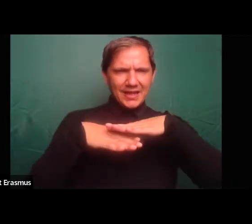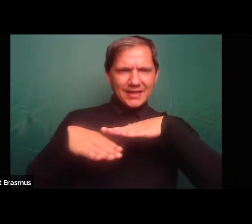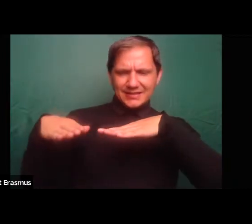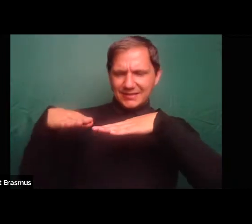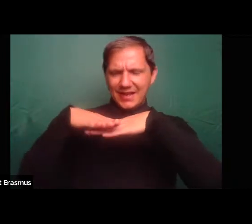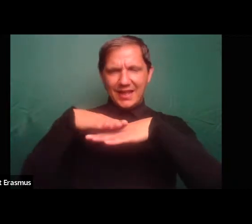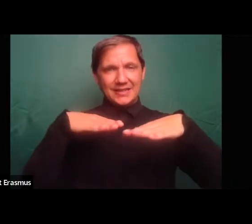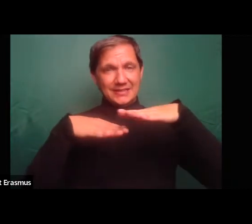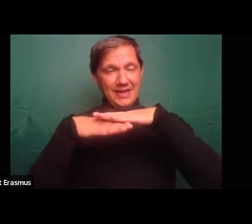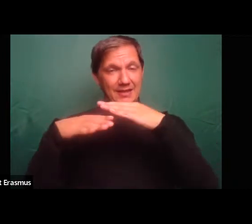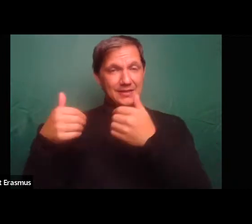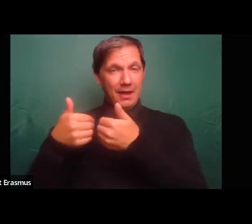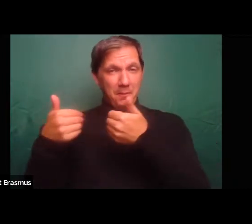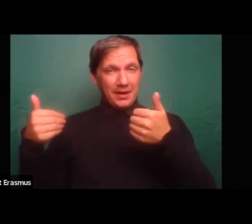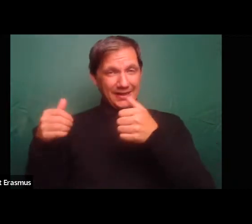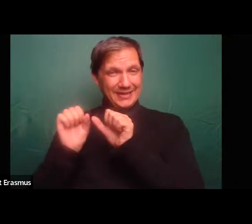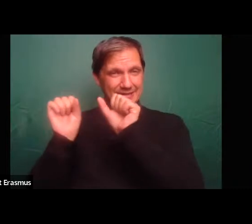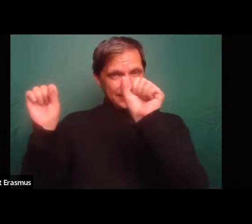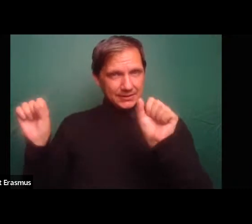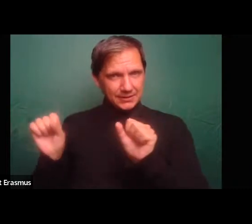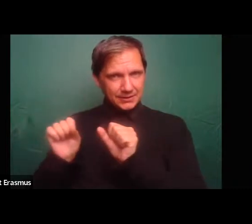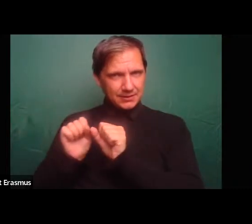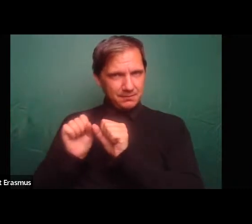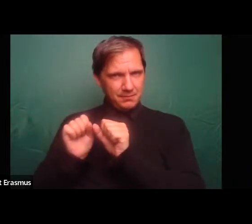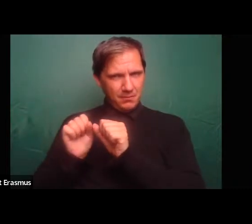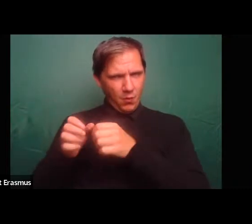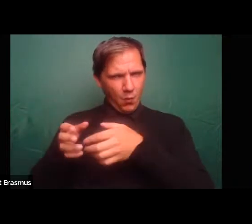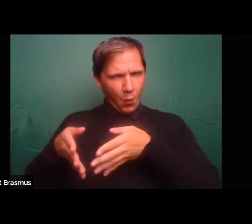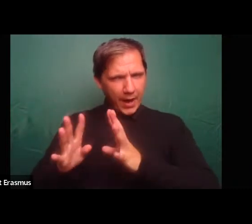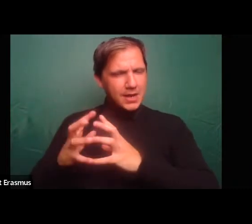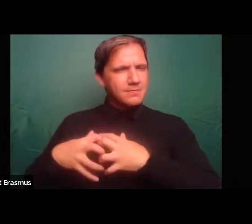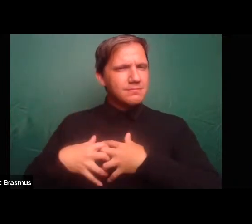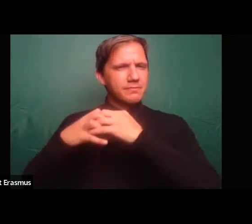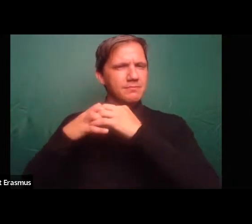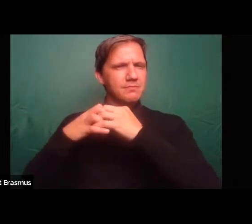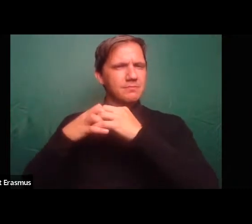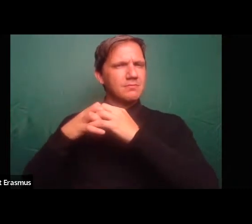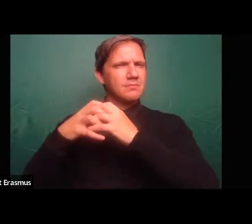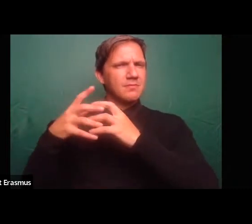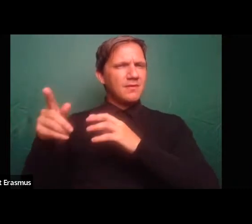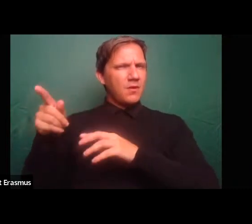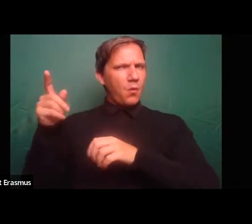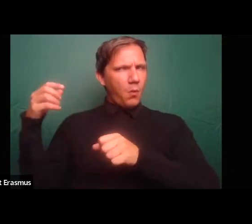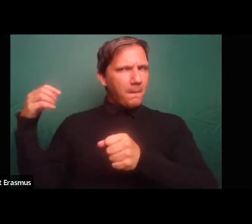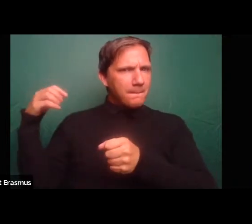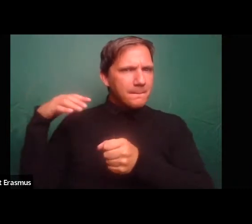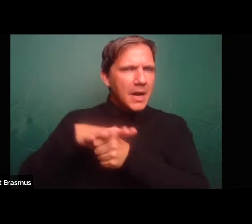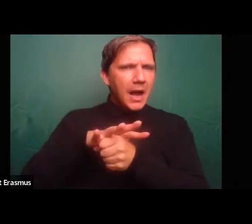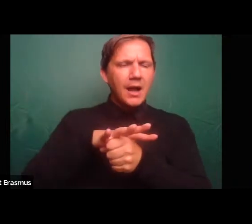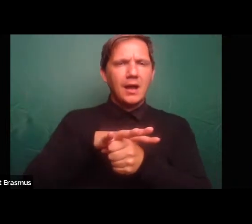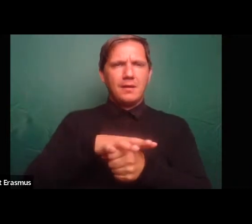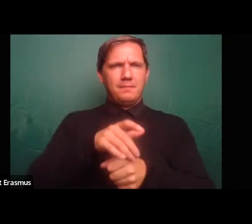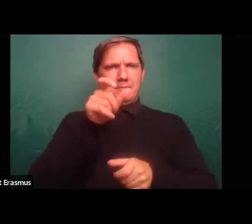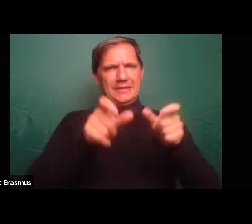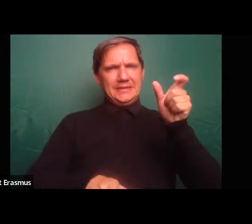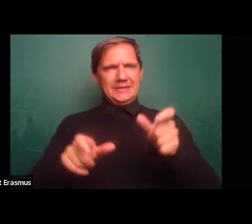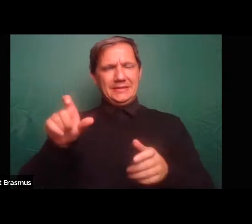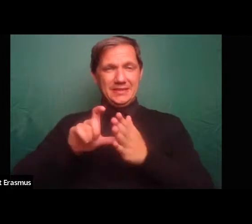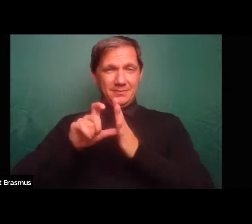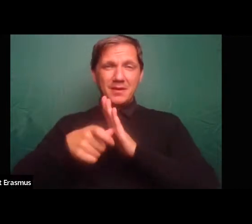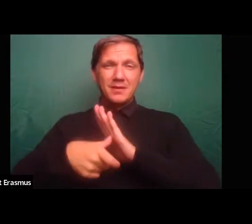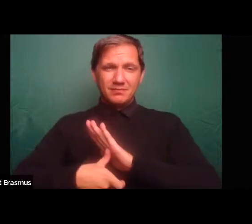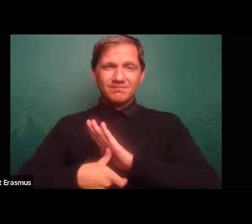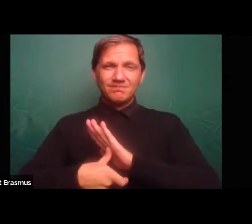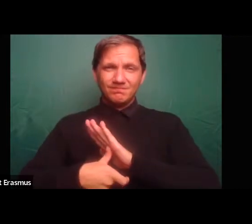system was engineered would not impact the lives of people with disabilities